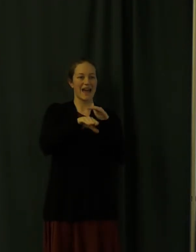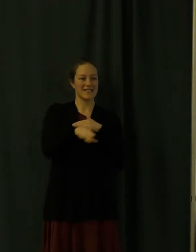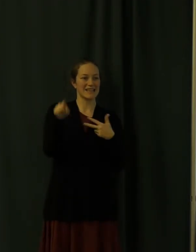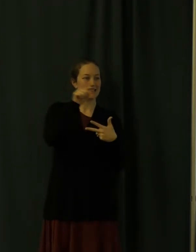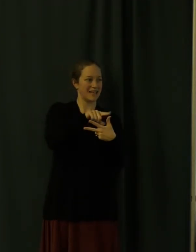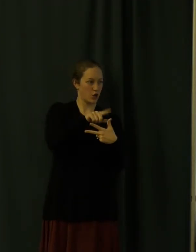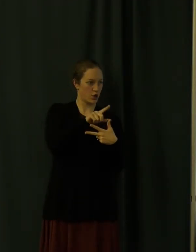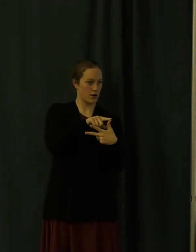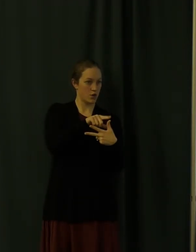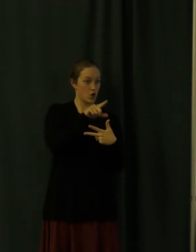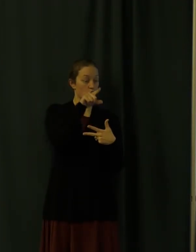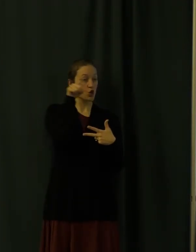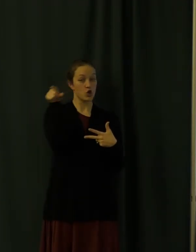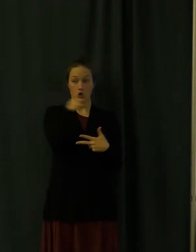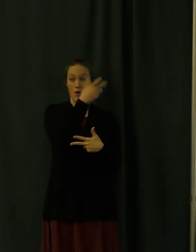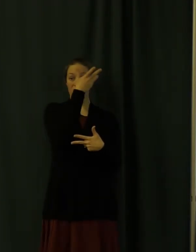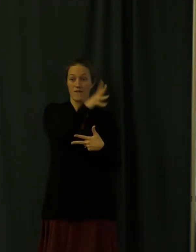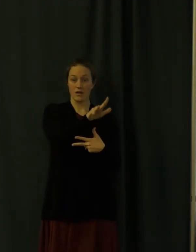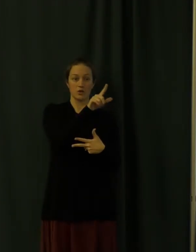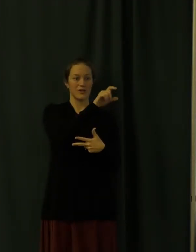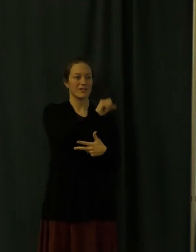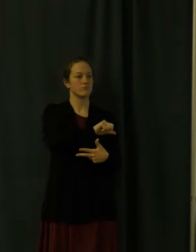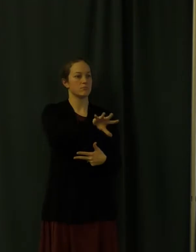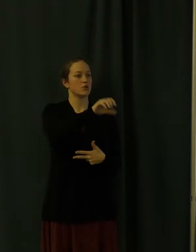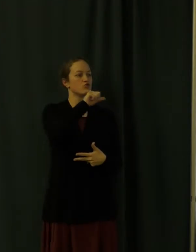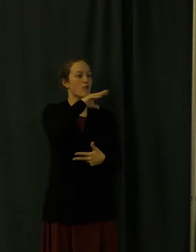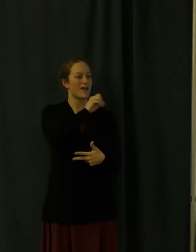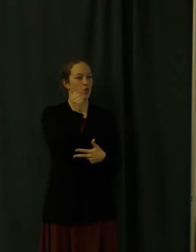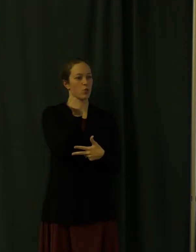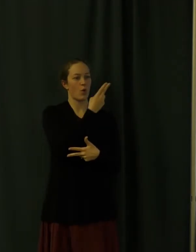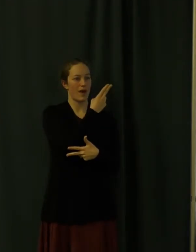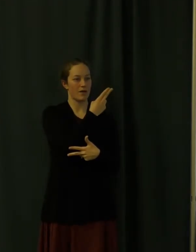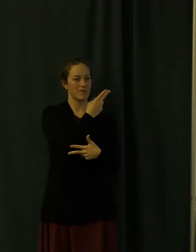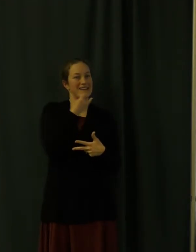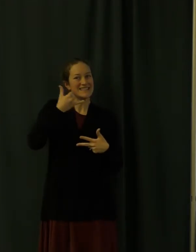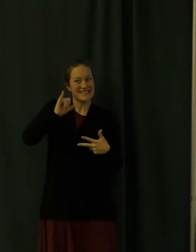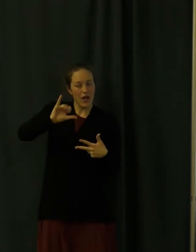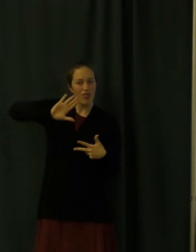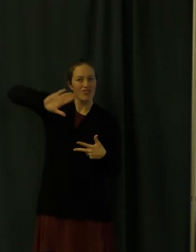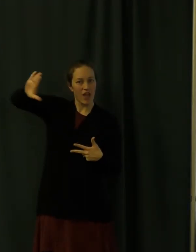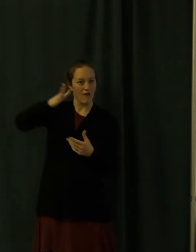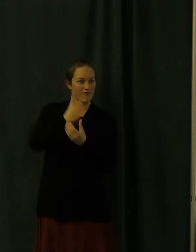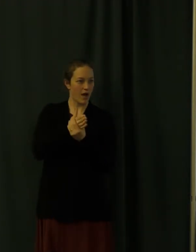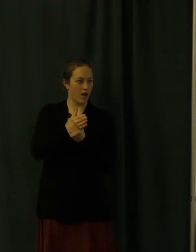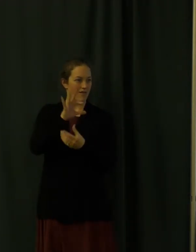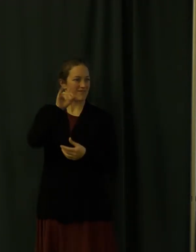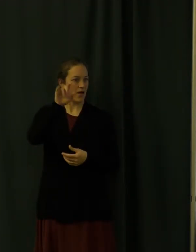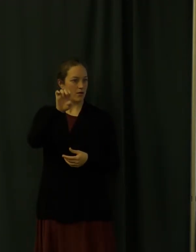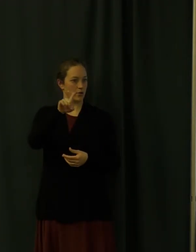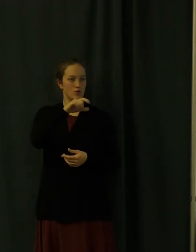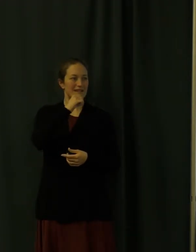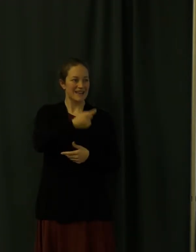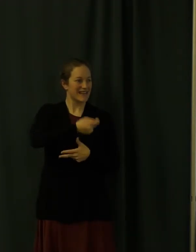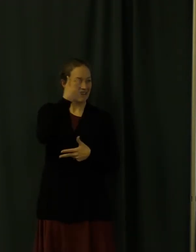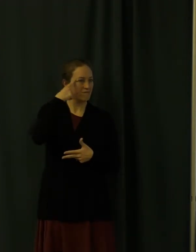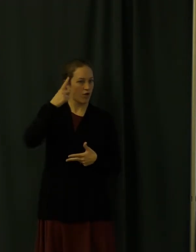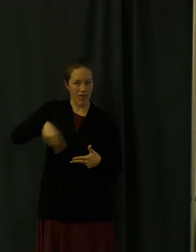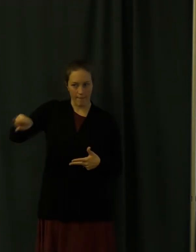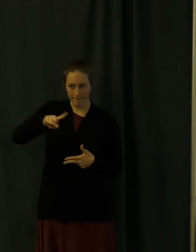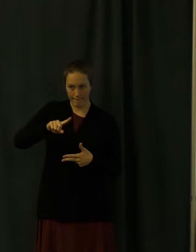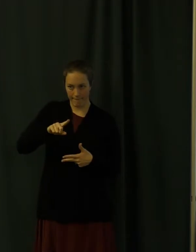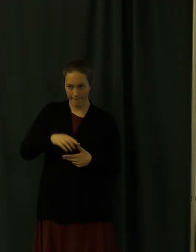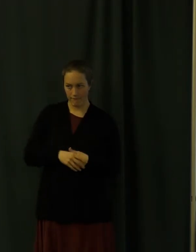done, you can drag it to your trash, but guess what? It's still their file, so you didn't delete it for them.